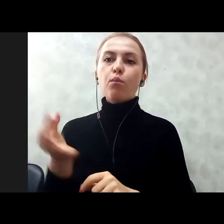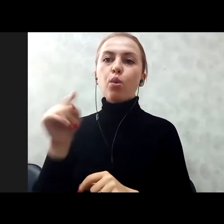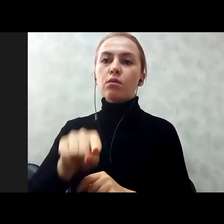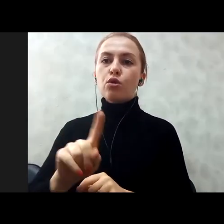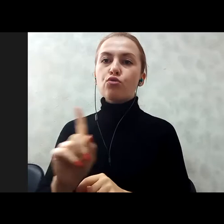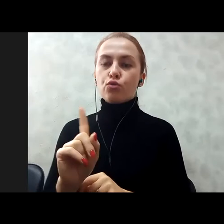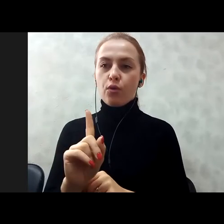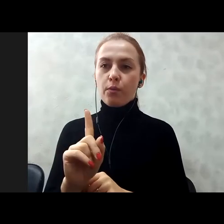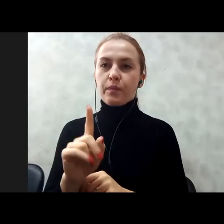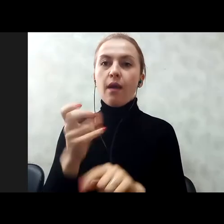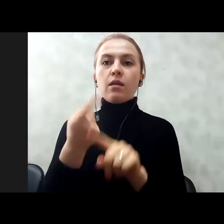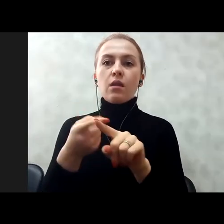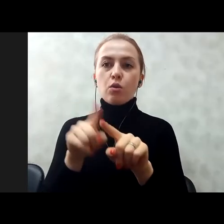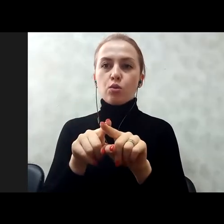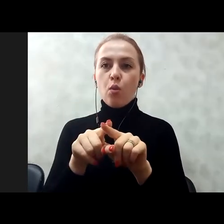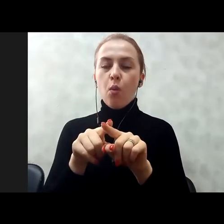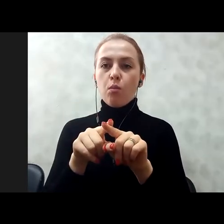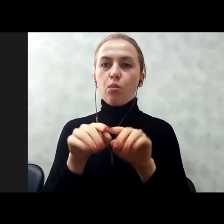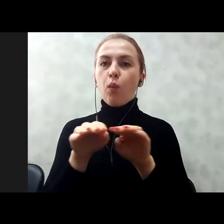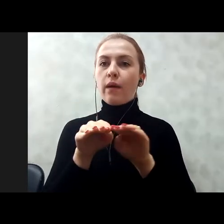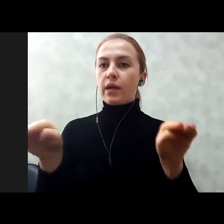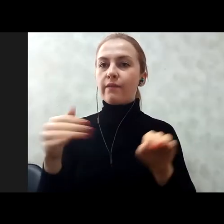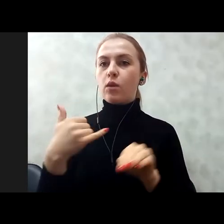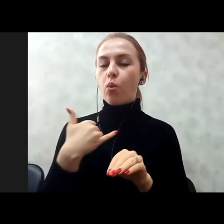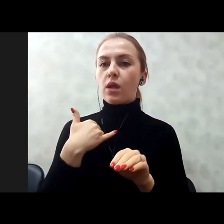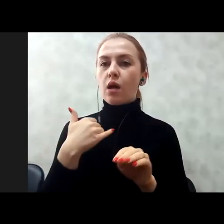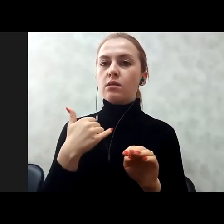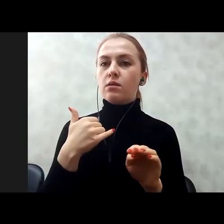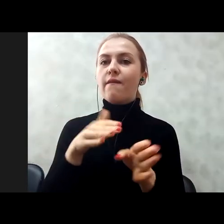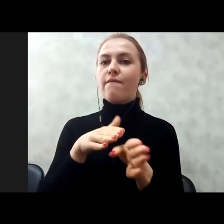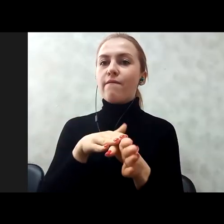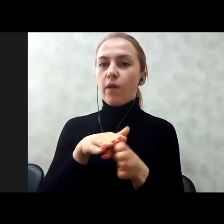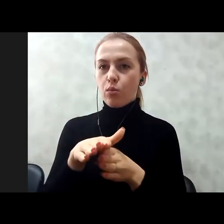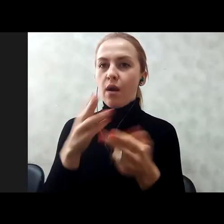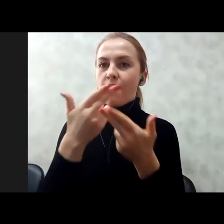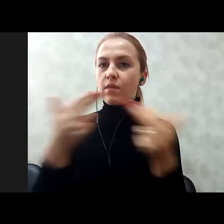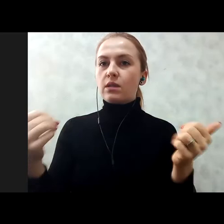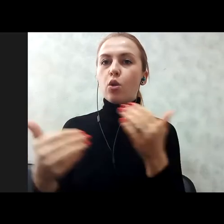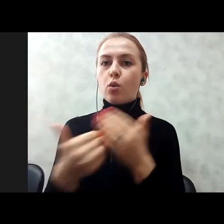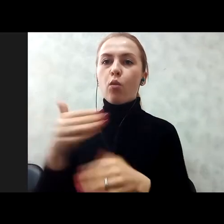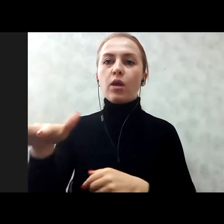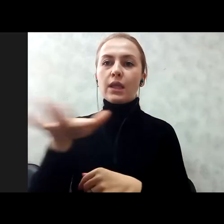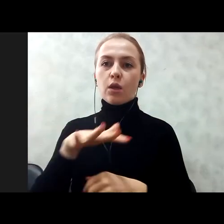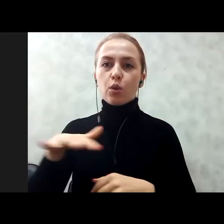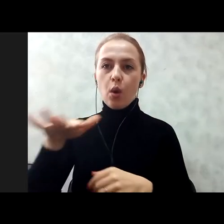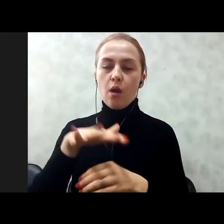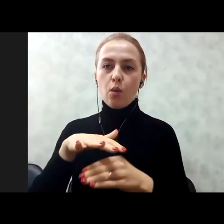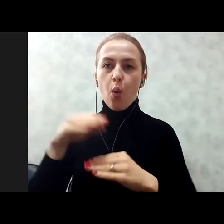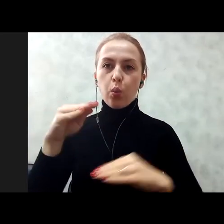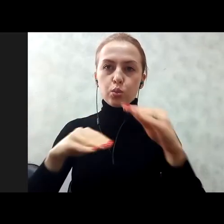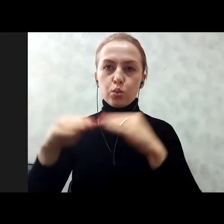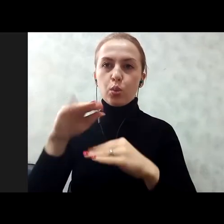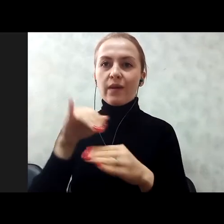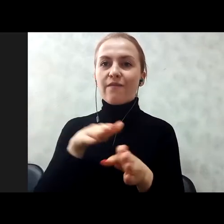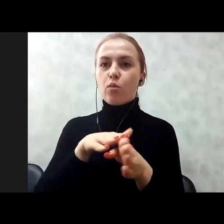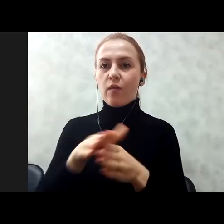vote for their representatives and the local governments, and this implies that